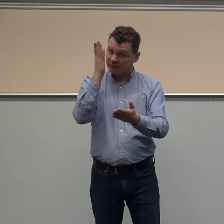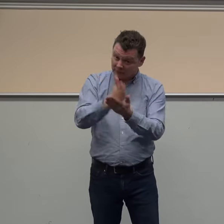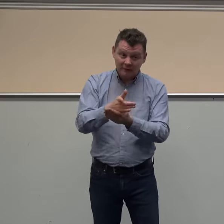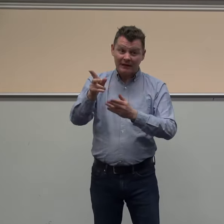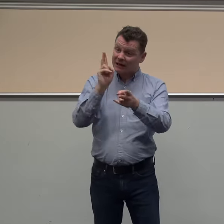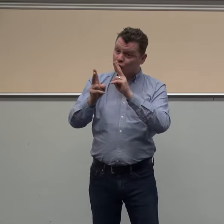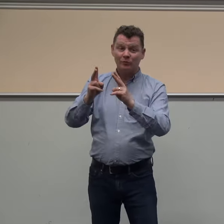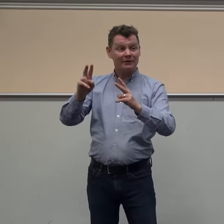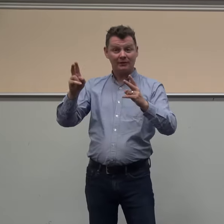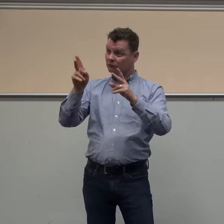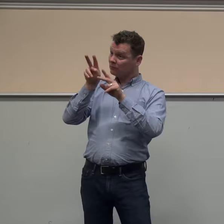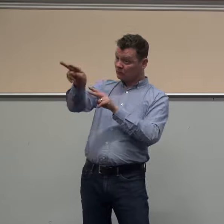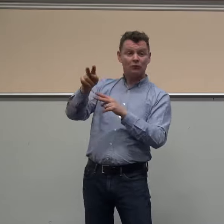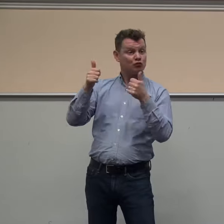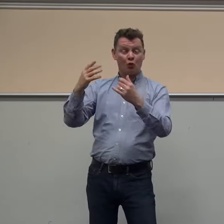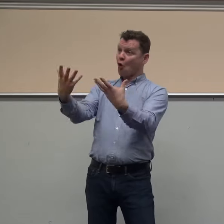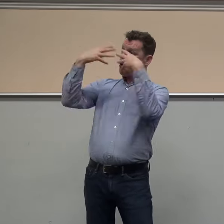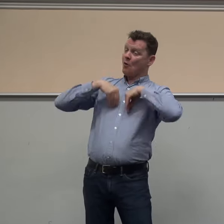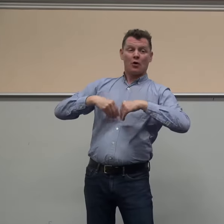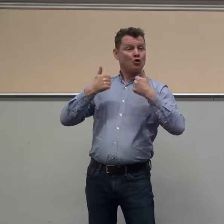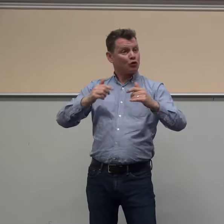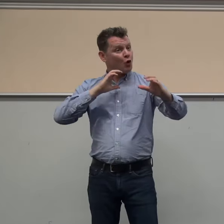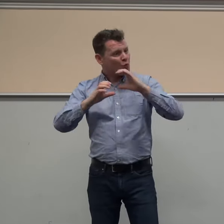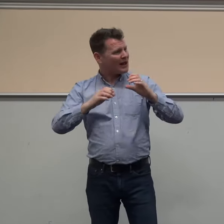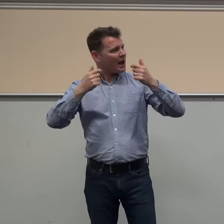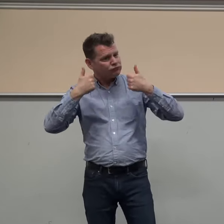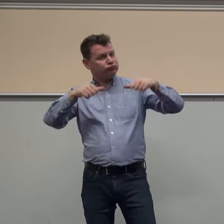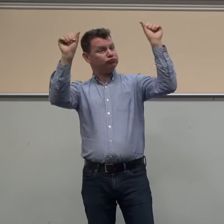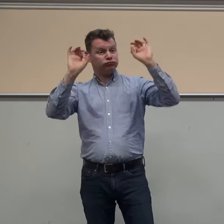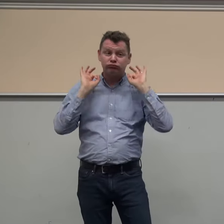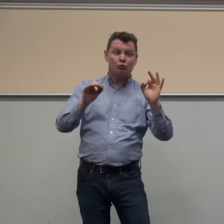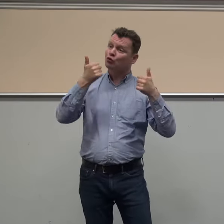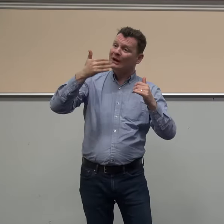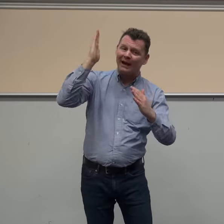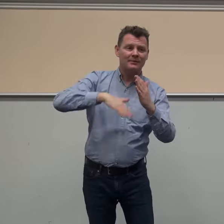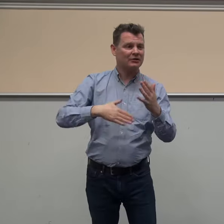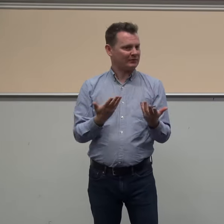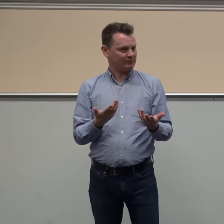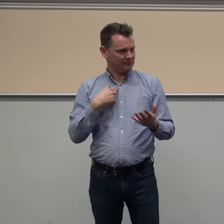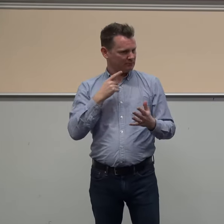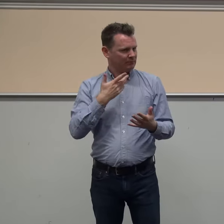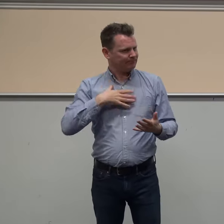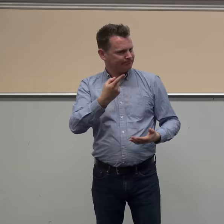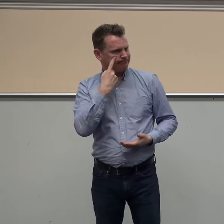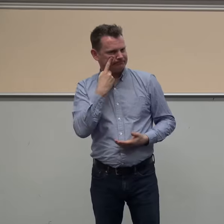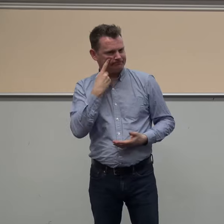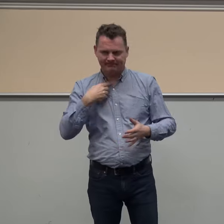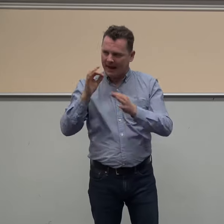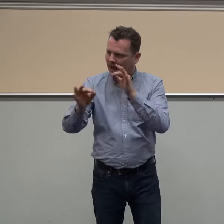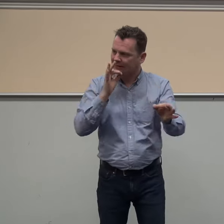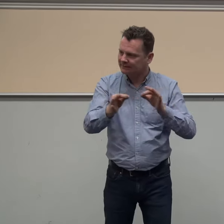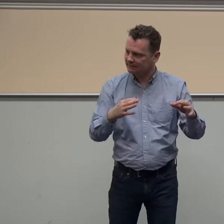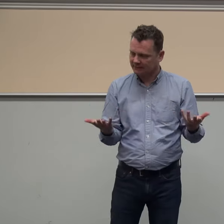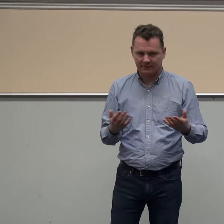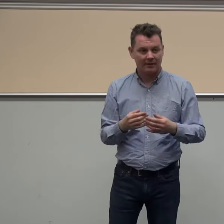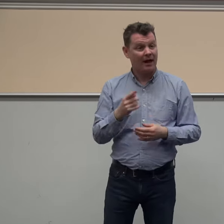performances are communicating effectively and accurately to deaf people. And I was very fortunate that at the time that I wanted to